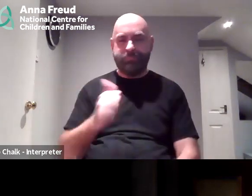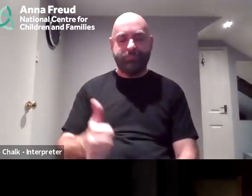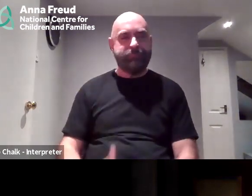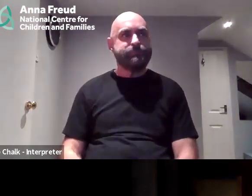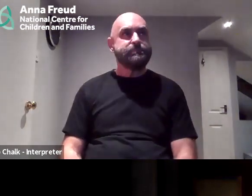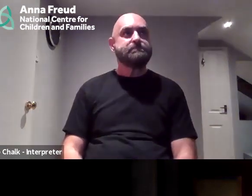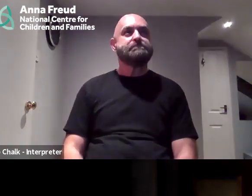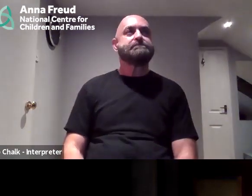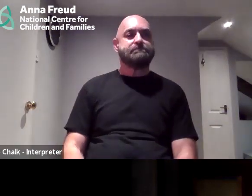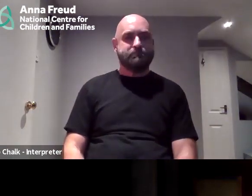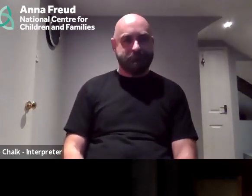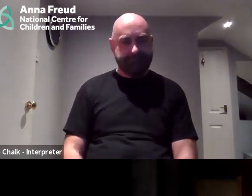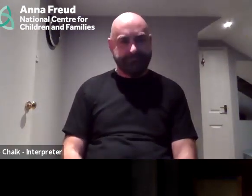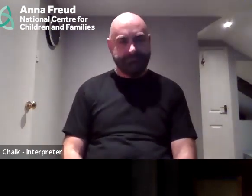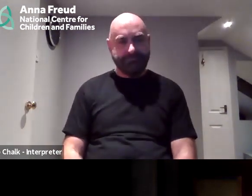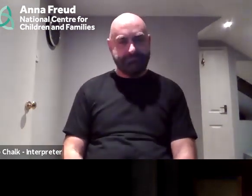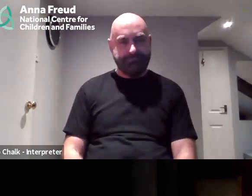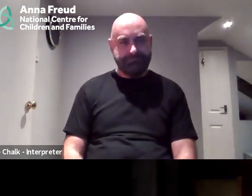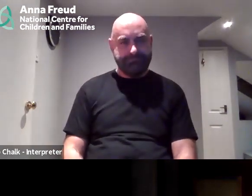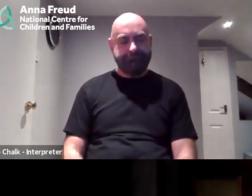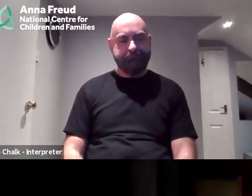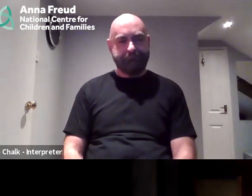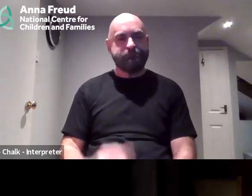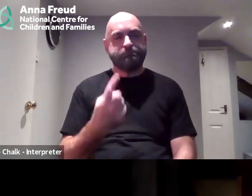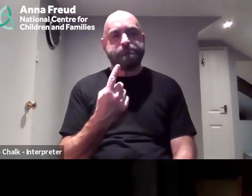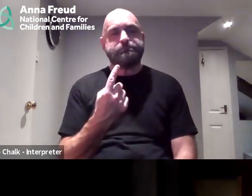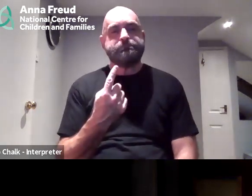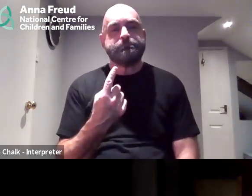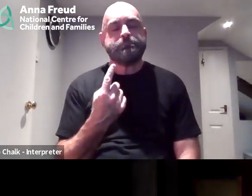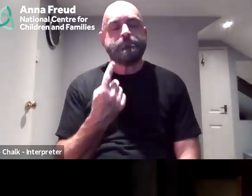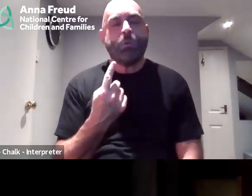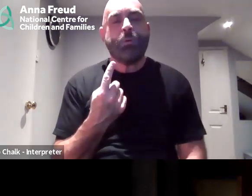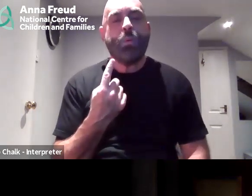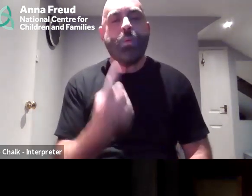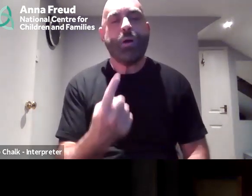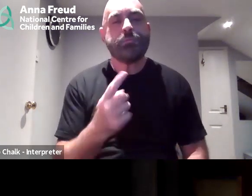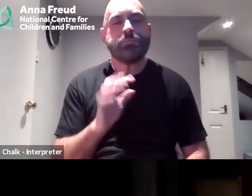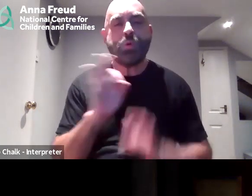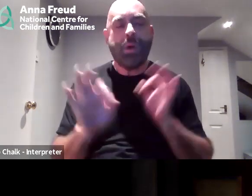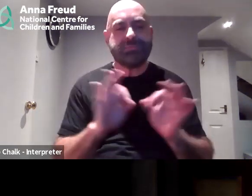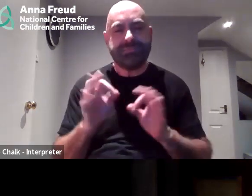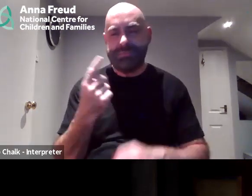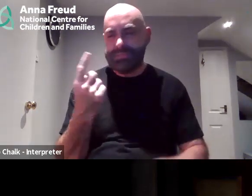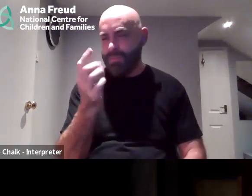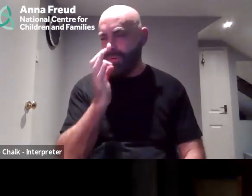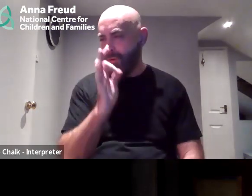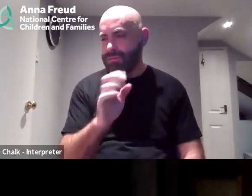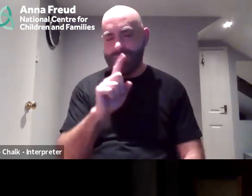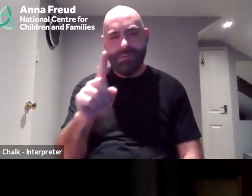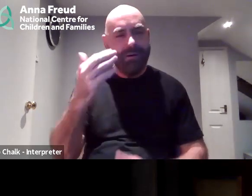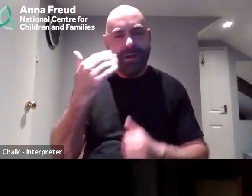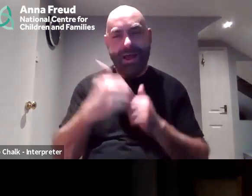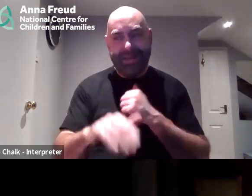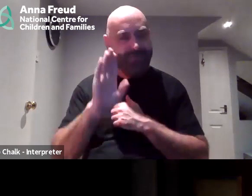Let me ask, there's one challenging question that someone asked, which I never heard